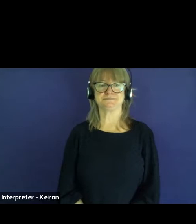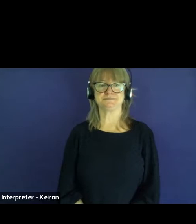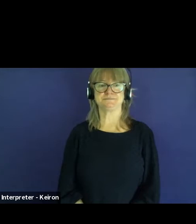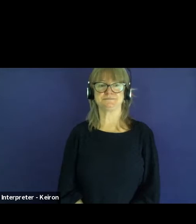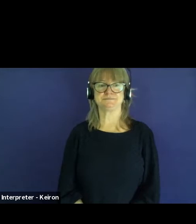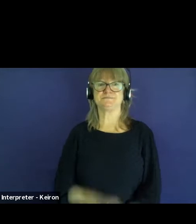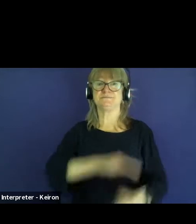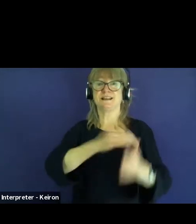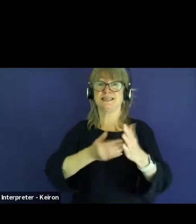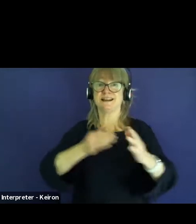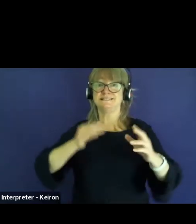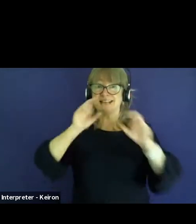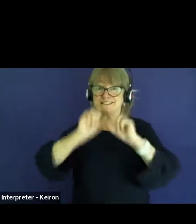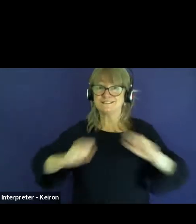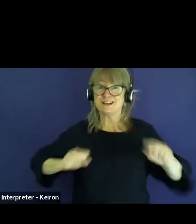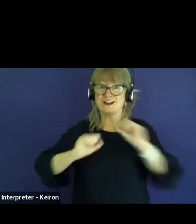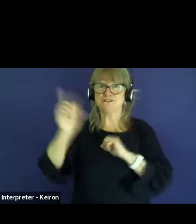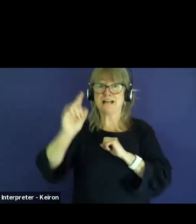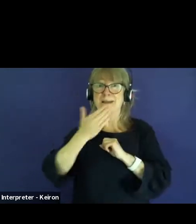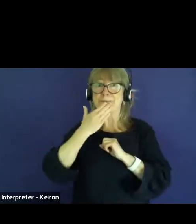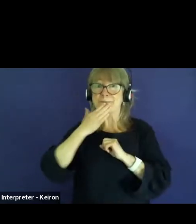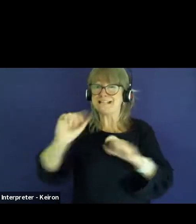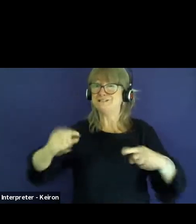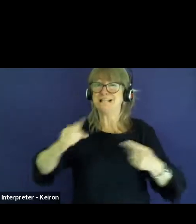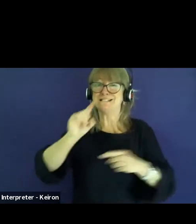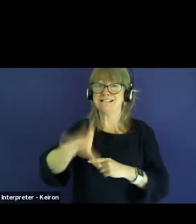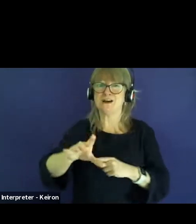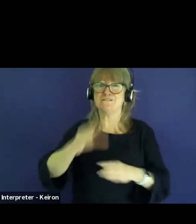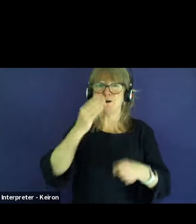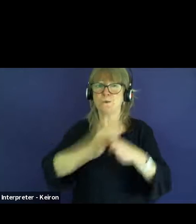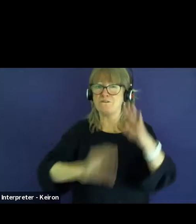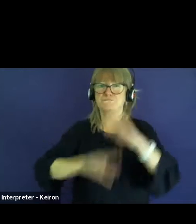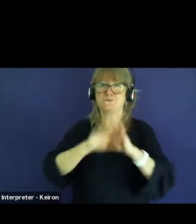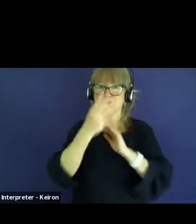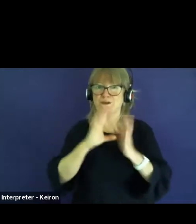Last exercise of today. Make sure we challenge ourselves. Let's work for that full 30 seconds.